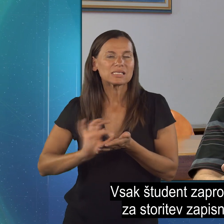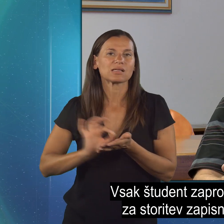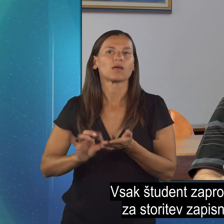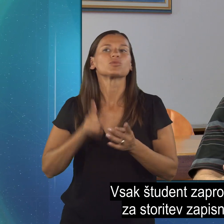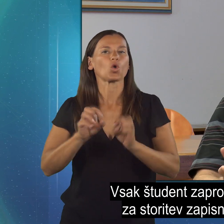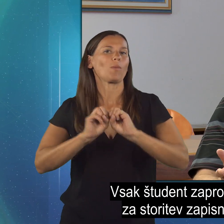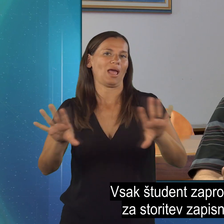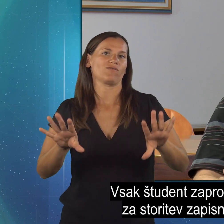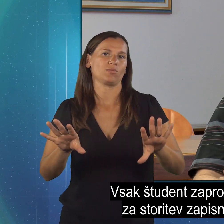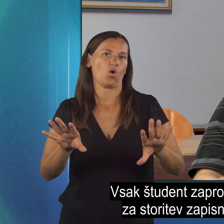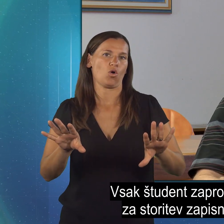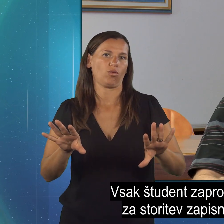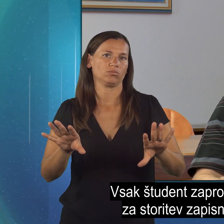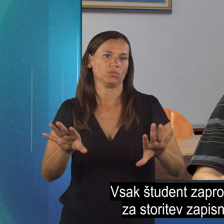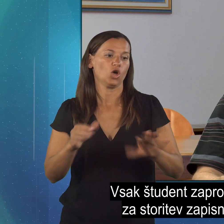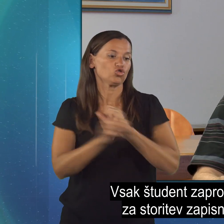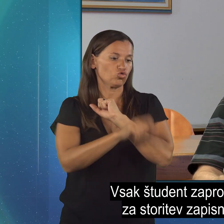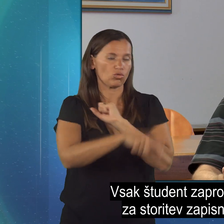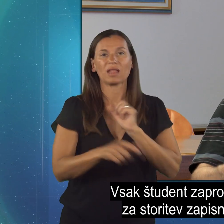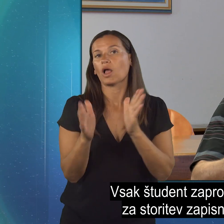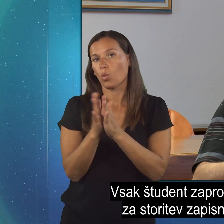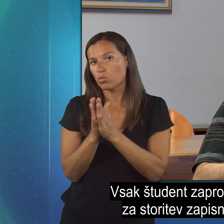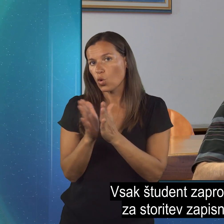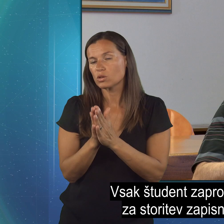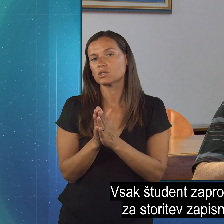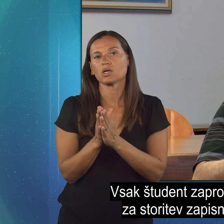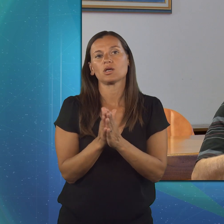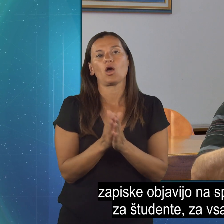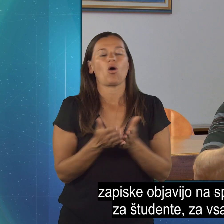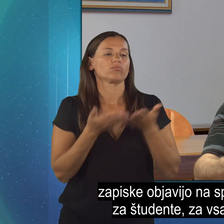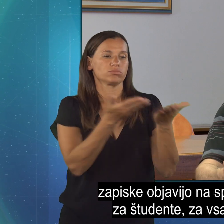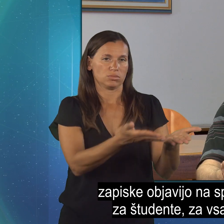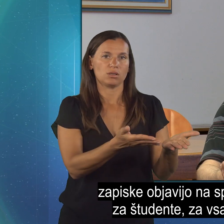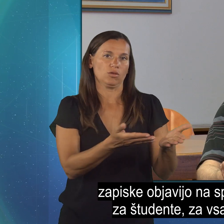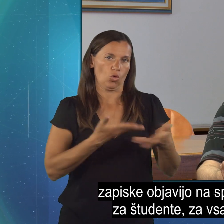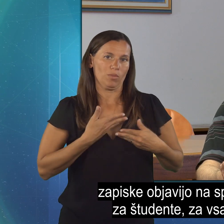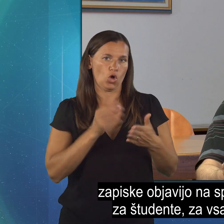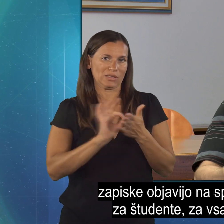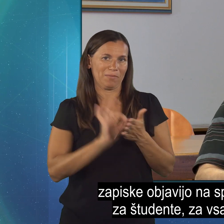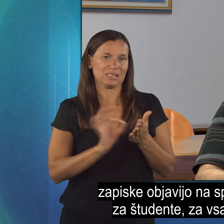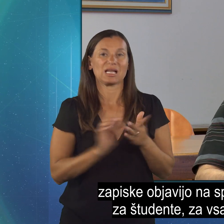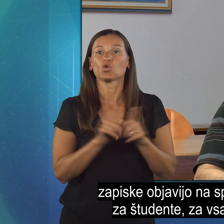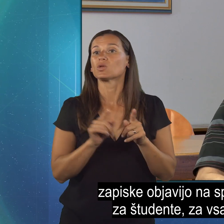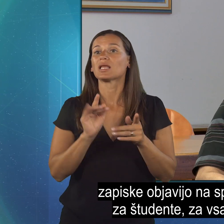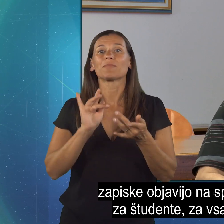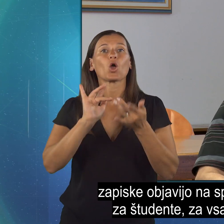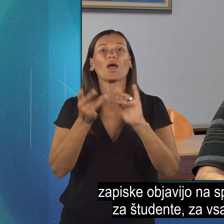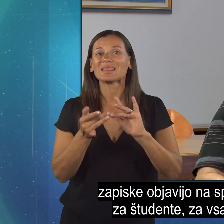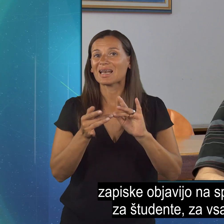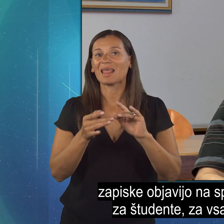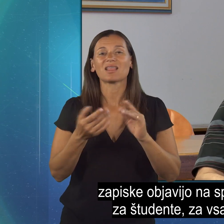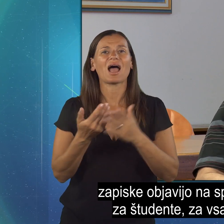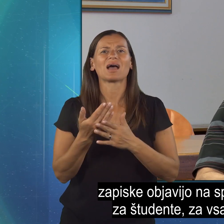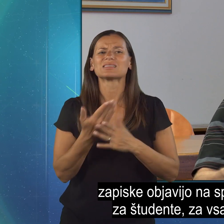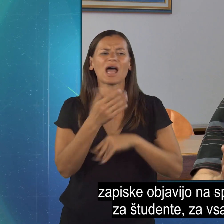this service. It's a note-taking service. And then those notes are shared online electronically